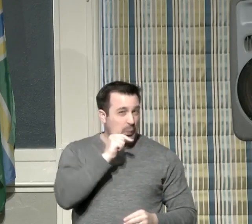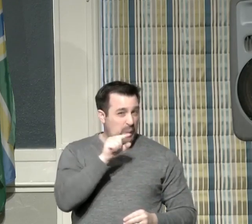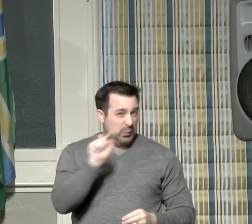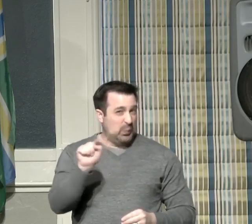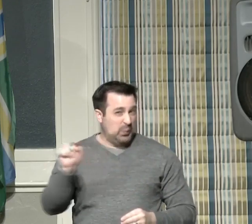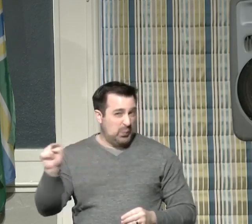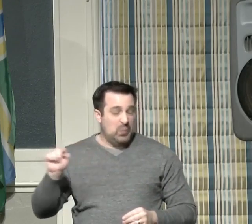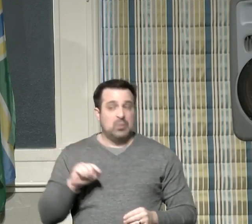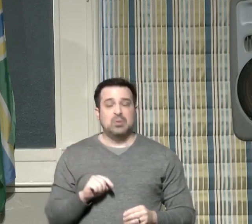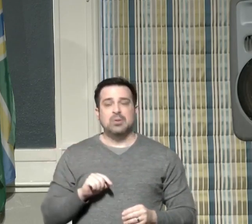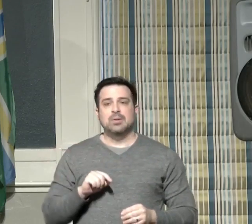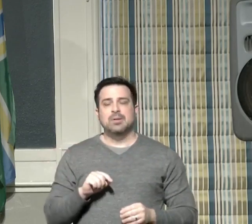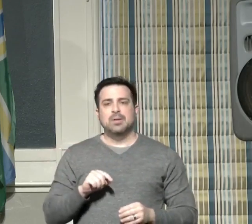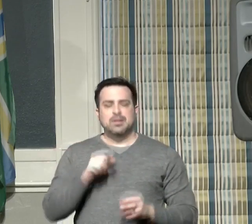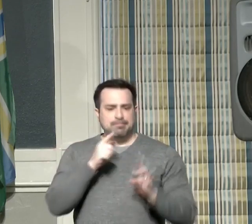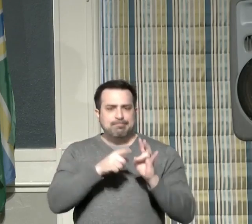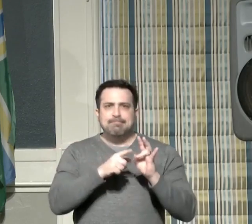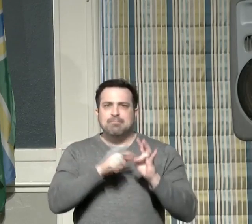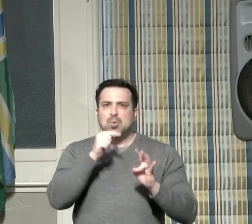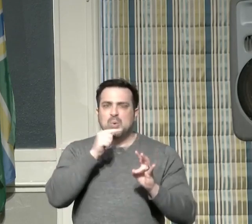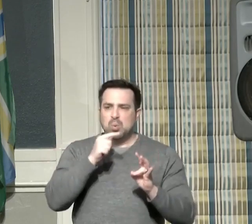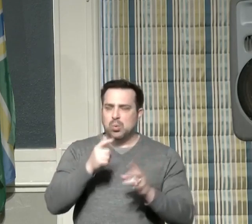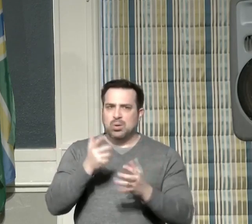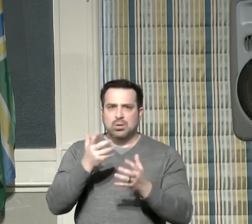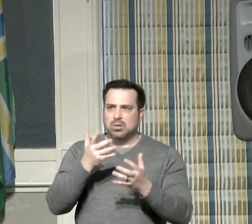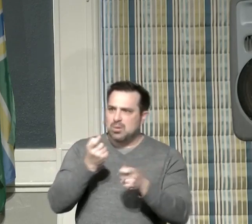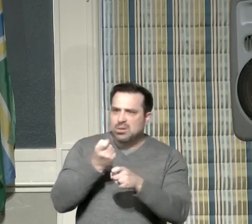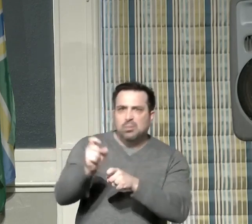who are a menace to society.